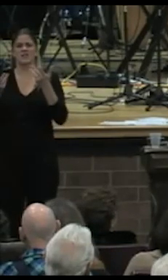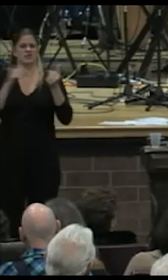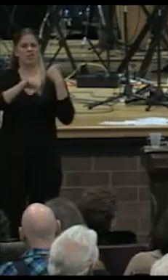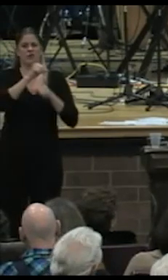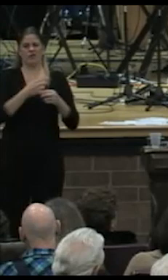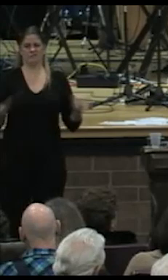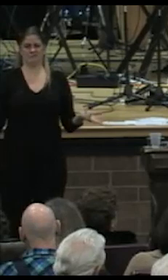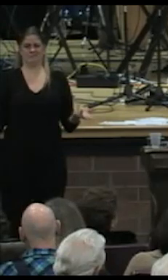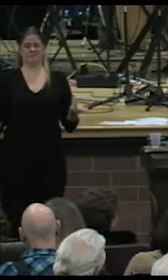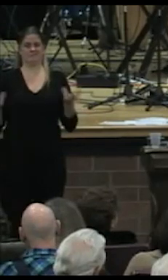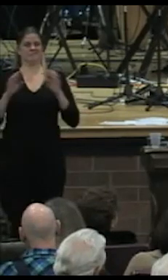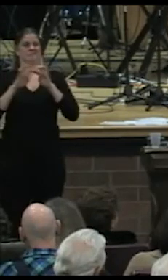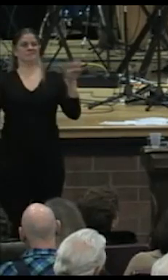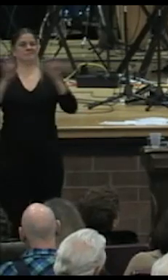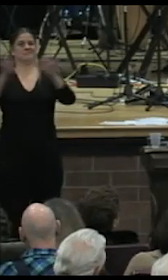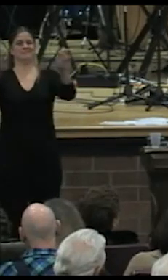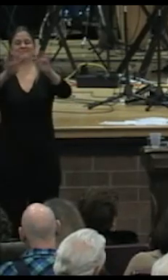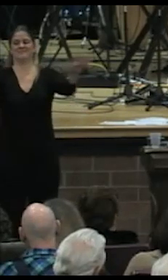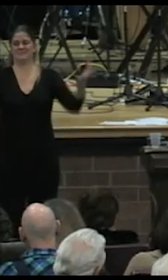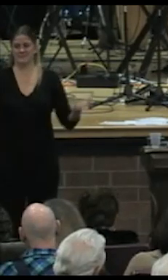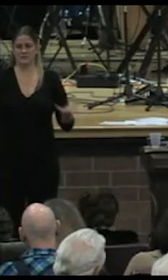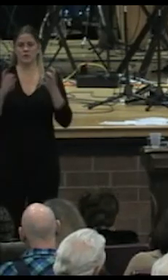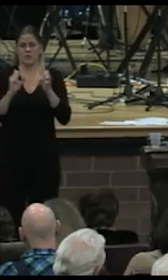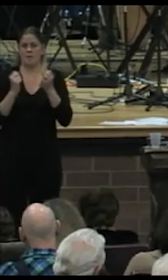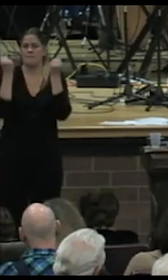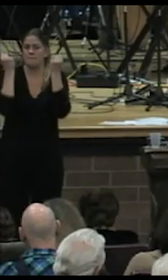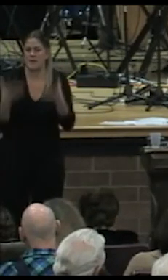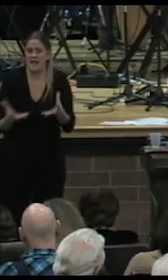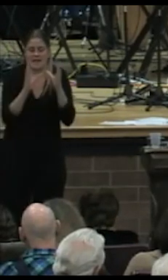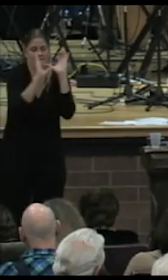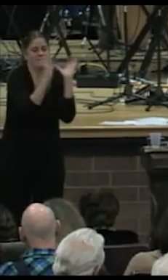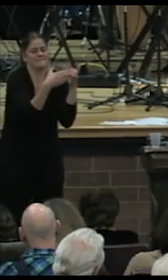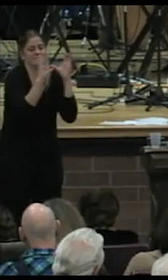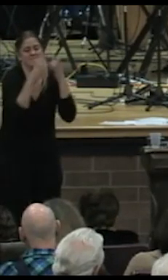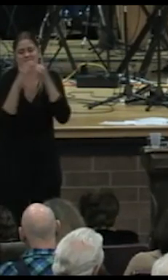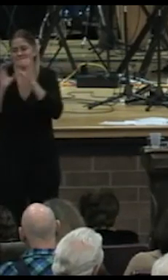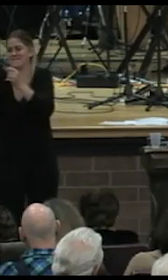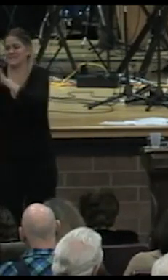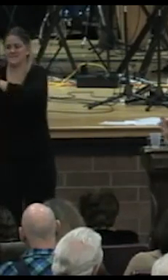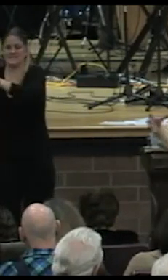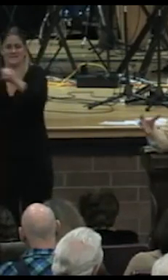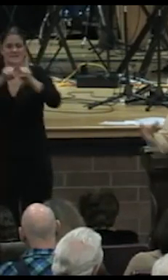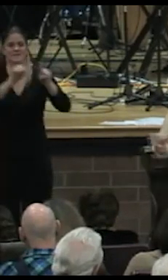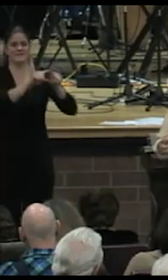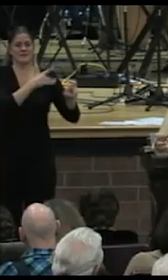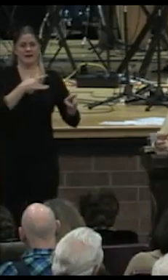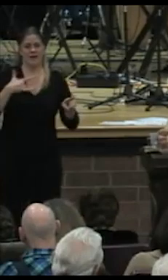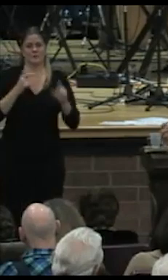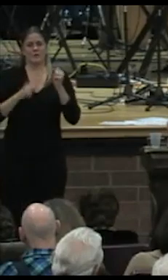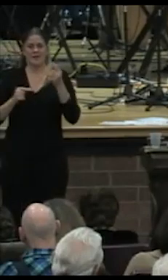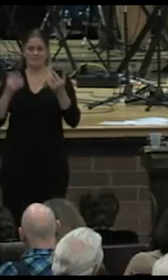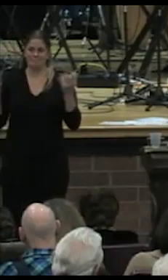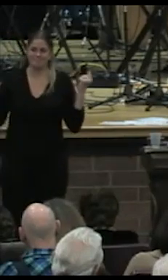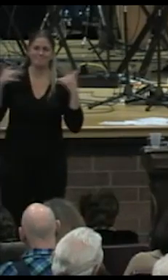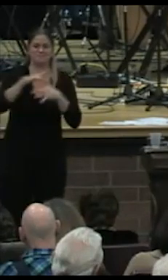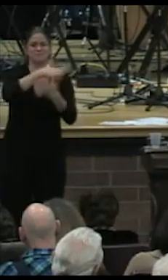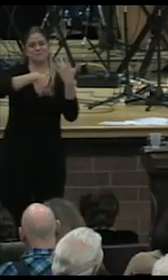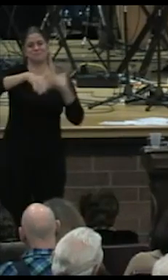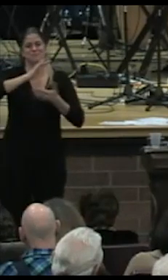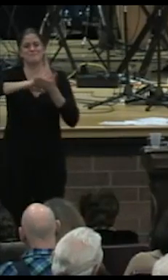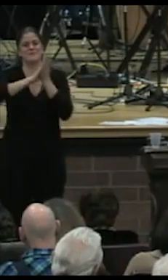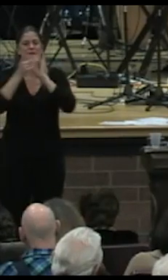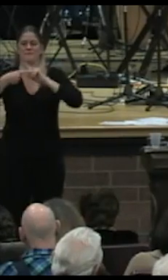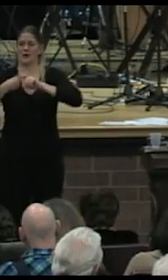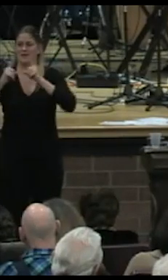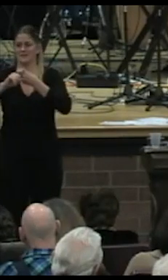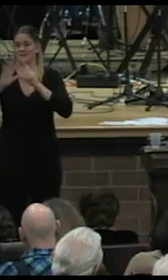oodles and bunches, a variety of different kinds of cell groups where people could get together, become friends. Everybody